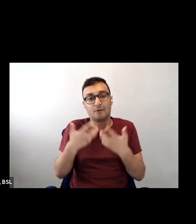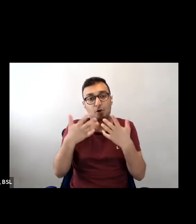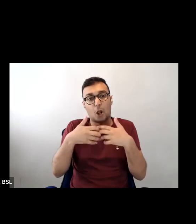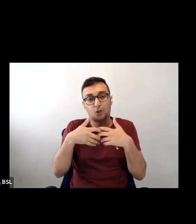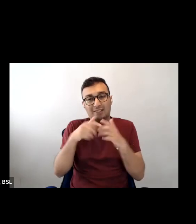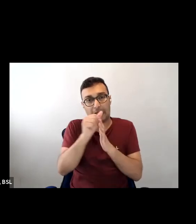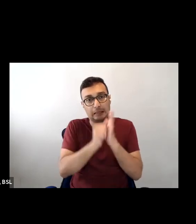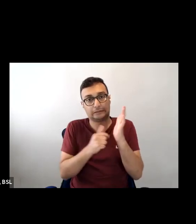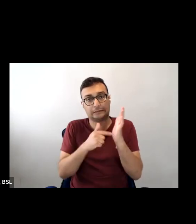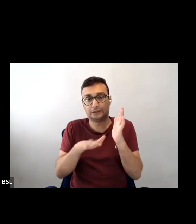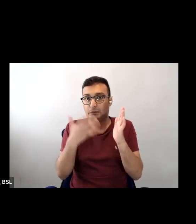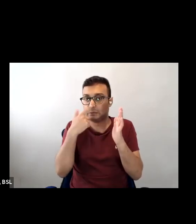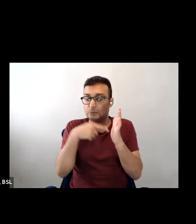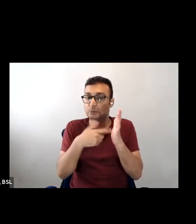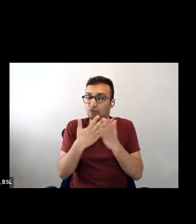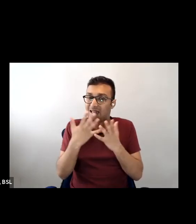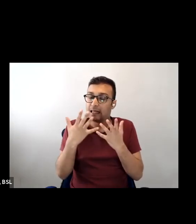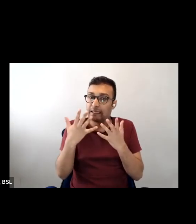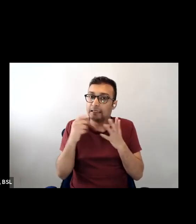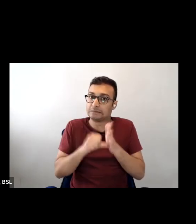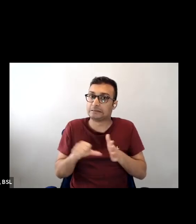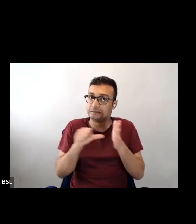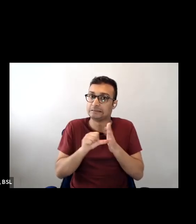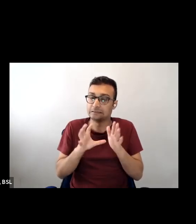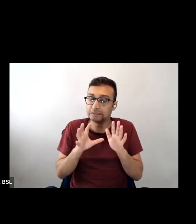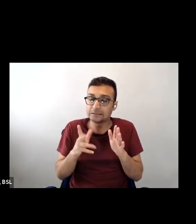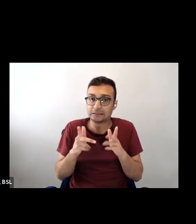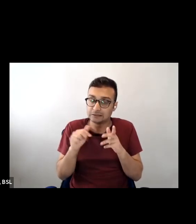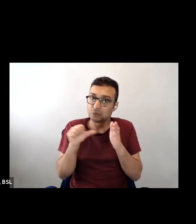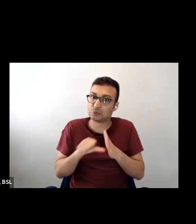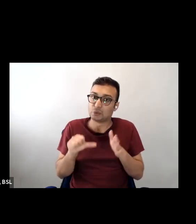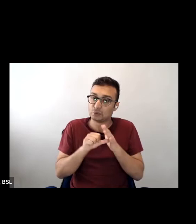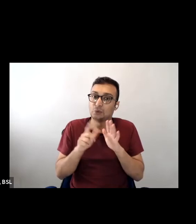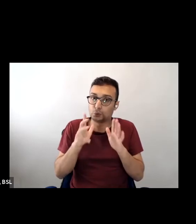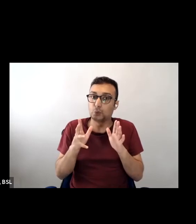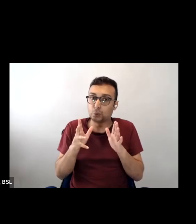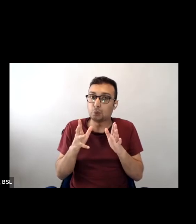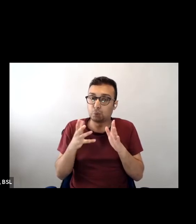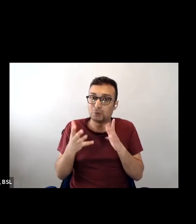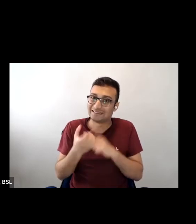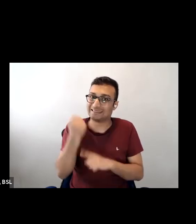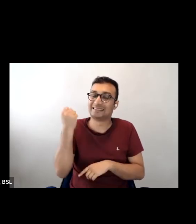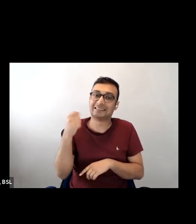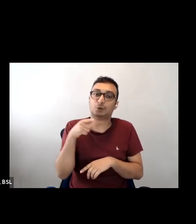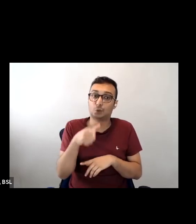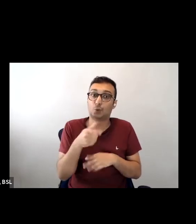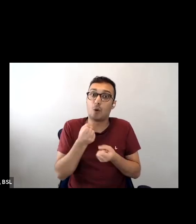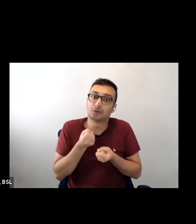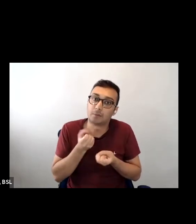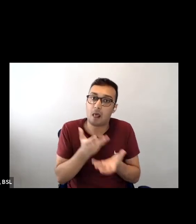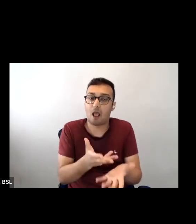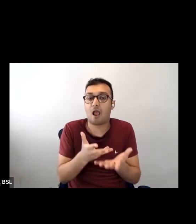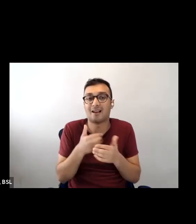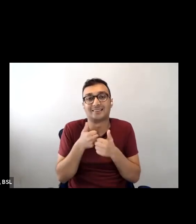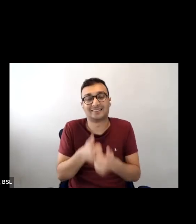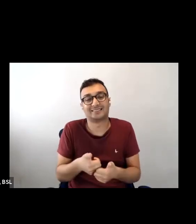part to procure and supply the assistive technology product at the